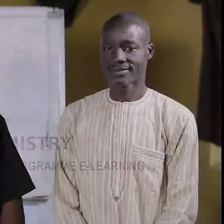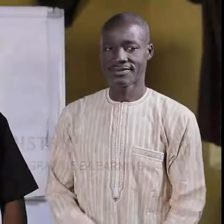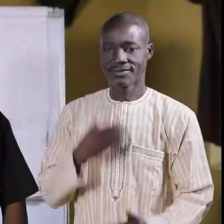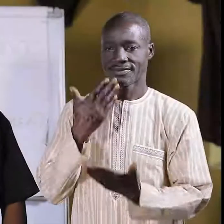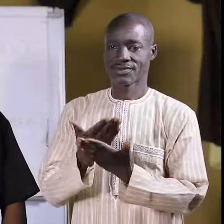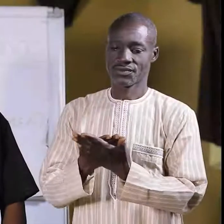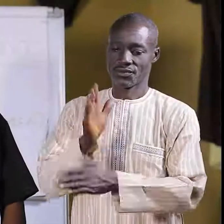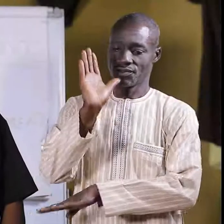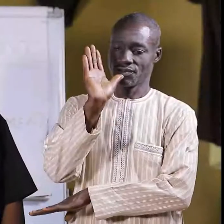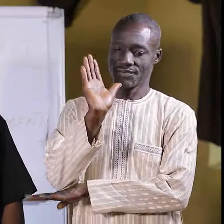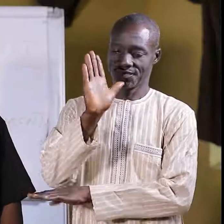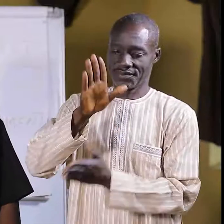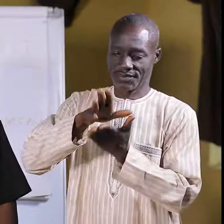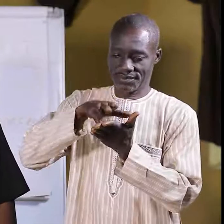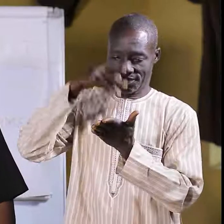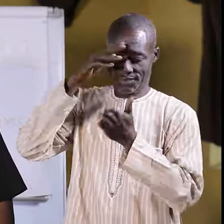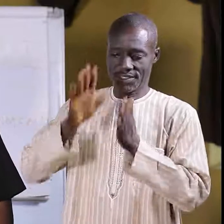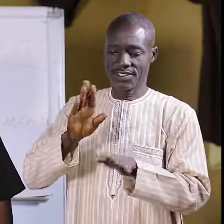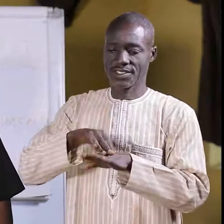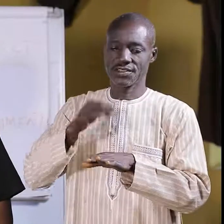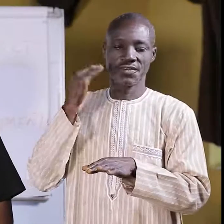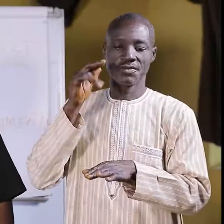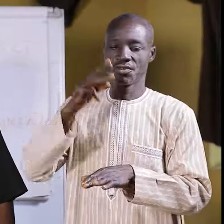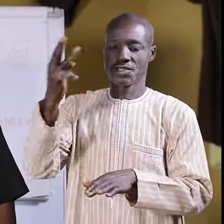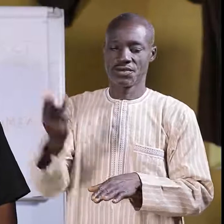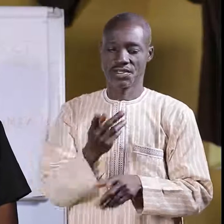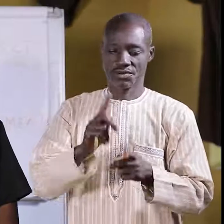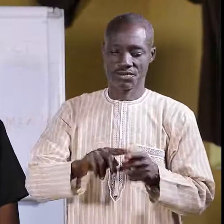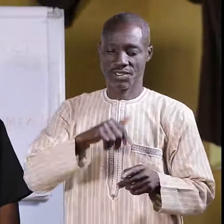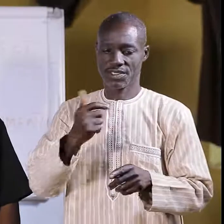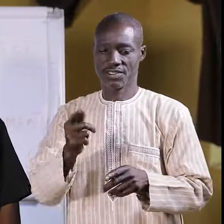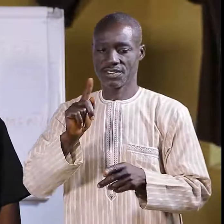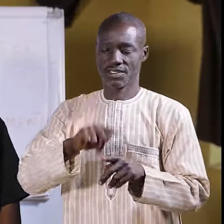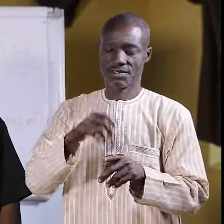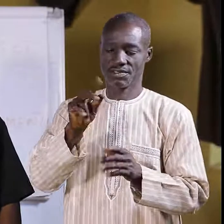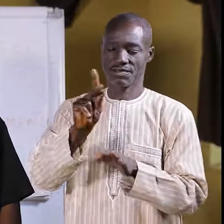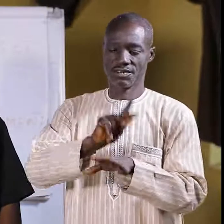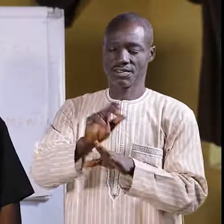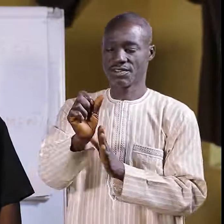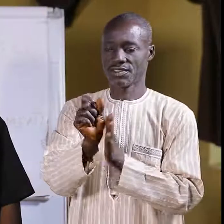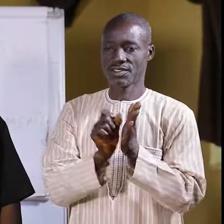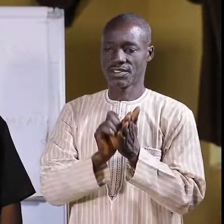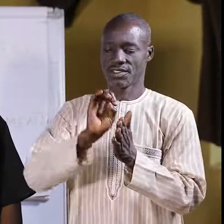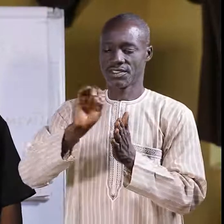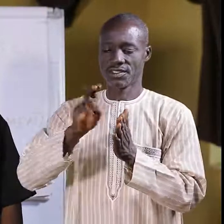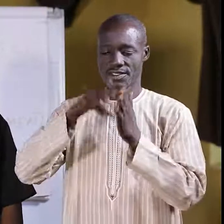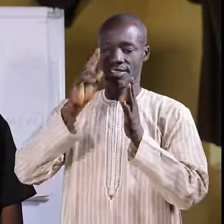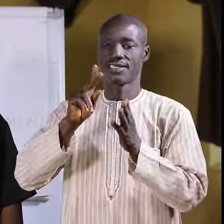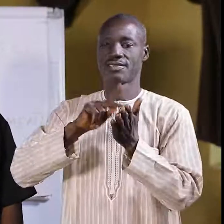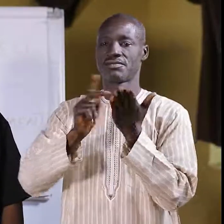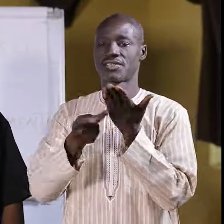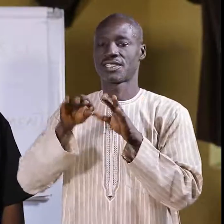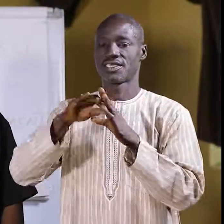Good day, learners at home. You are welcome to another segment of Kaduna State e-learning program in